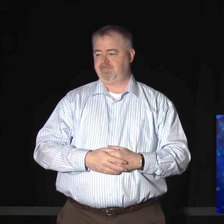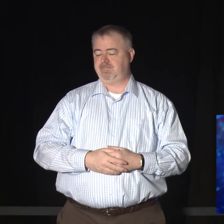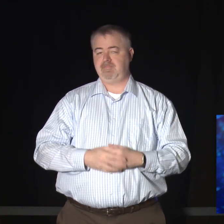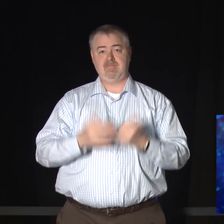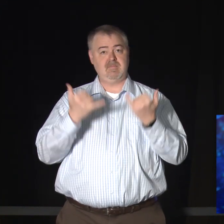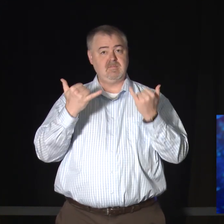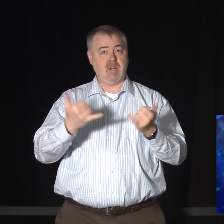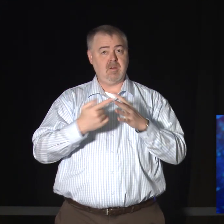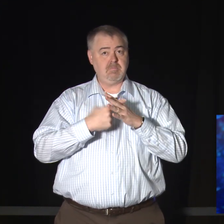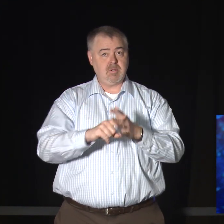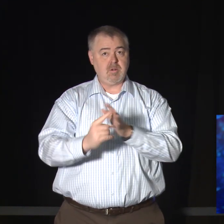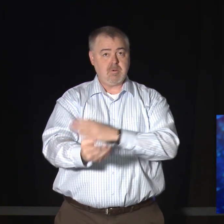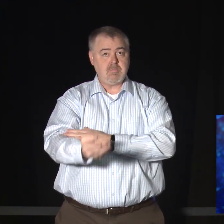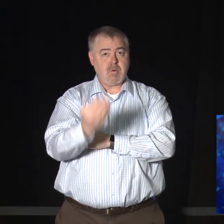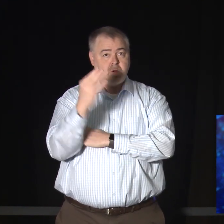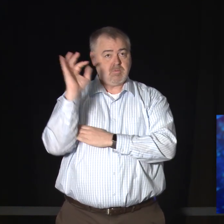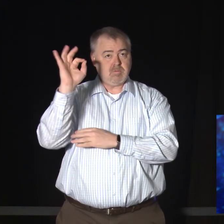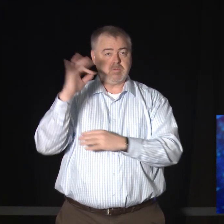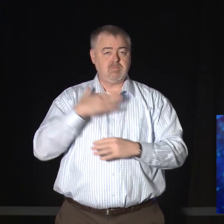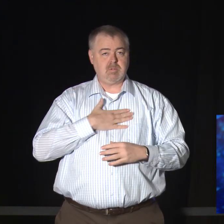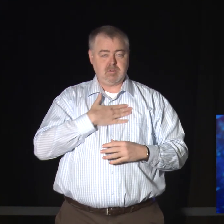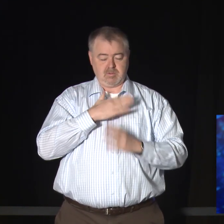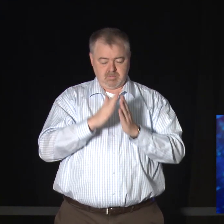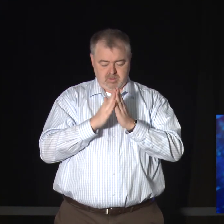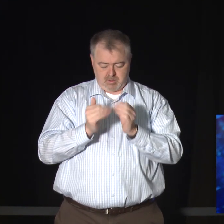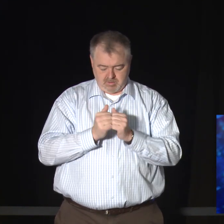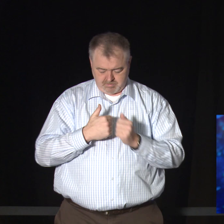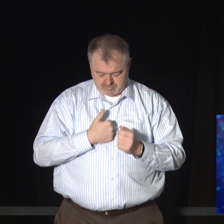devotional, I just ask you to bow your heads with me for a word of prayer.